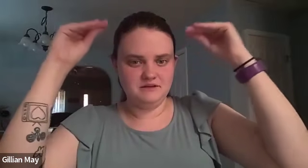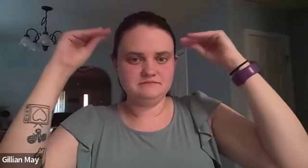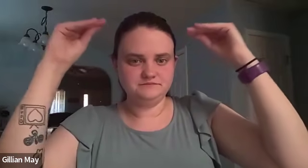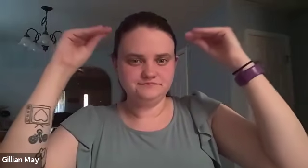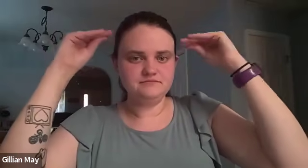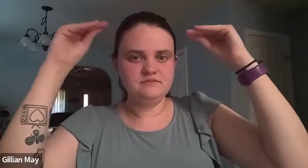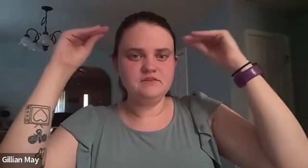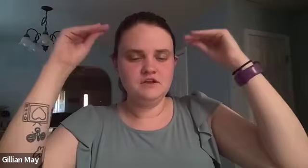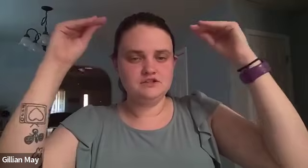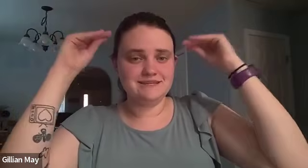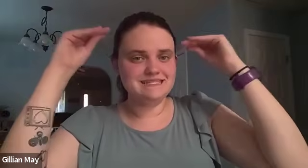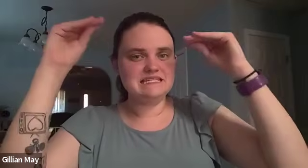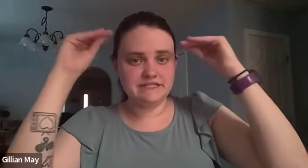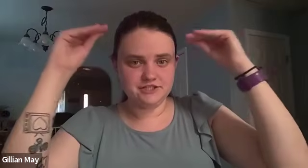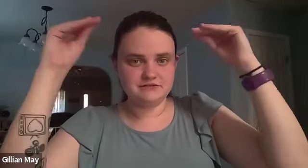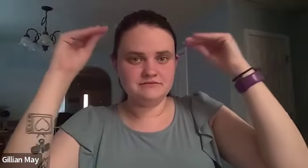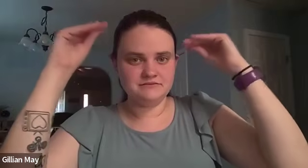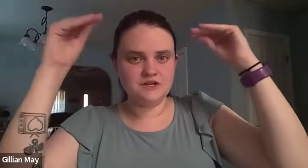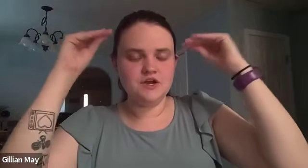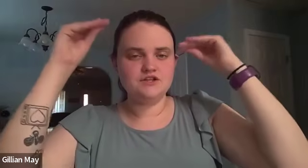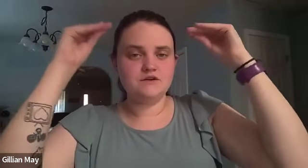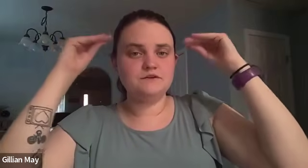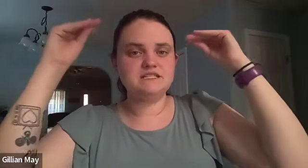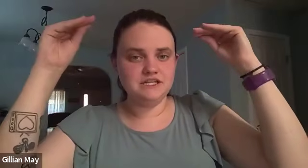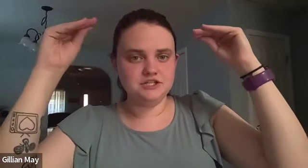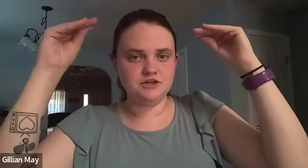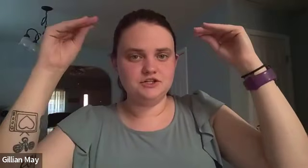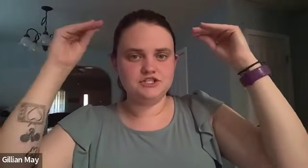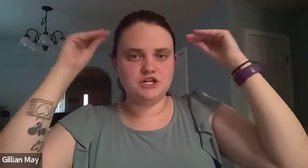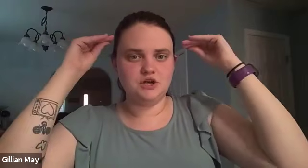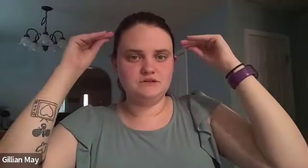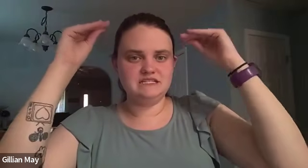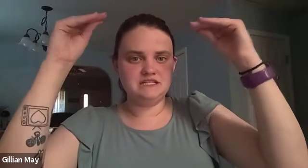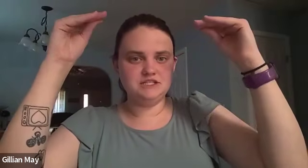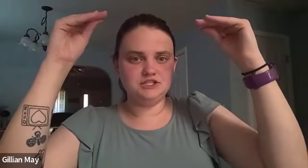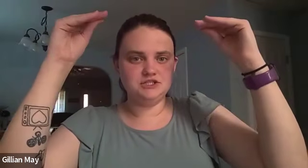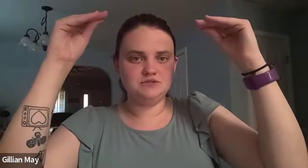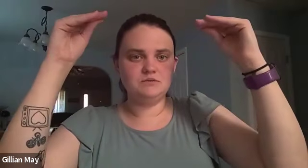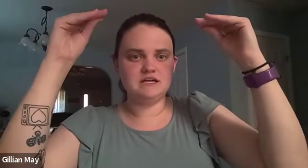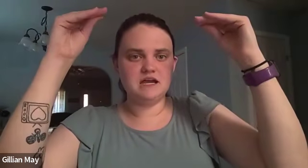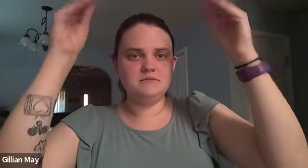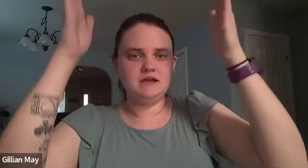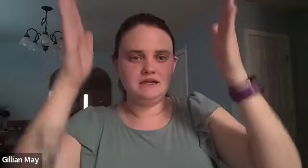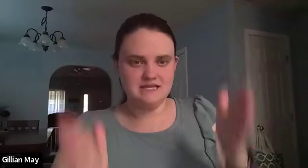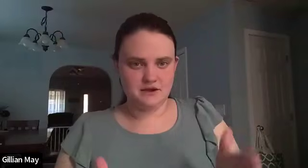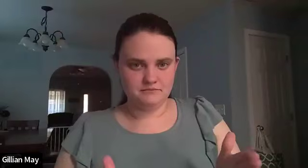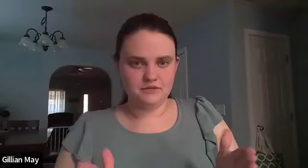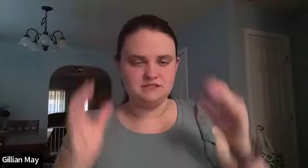Okay. So this is teach. So for teacher, you're just going to go teach one time and down.